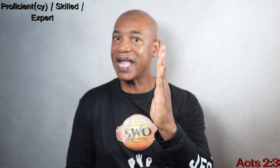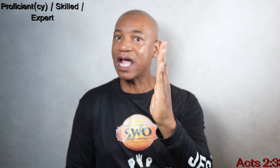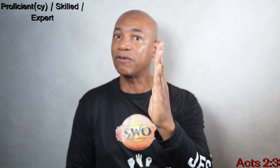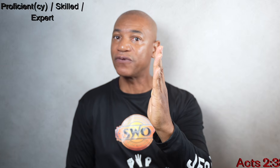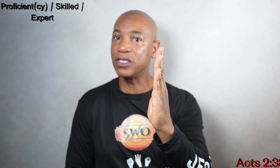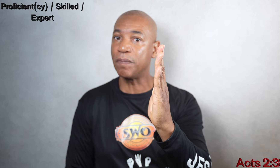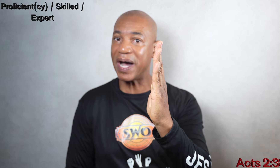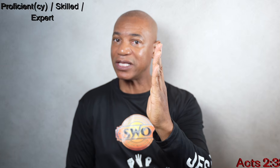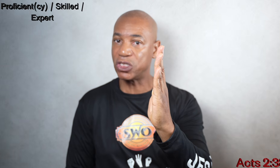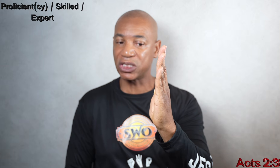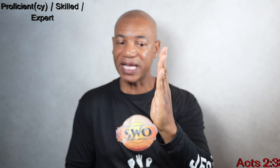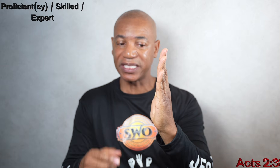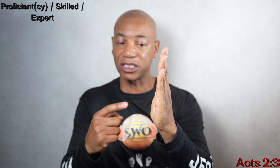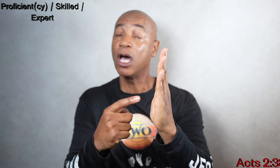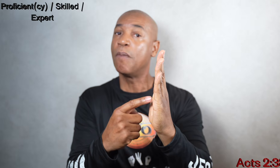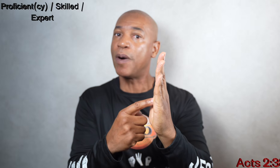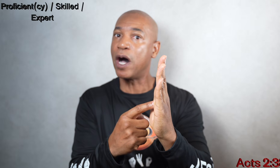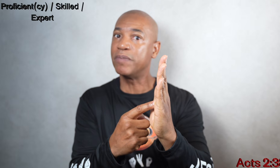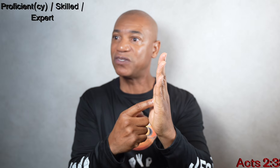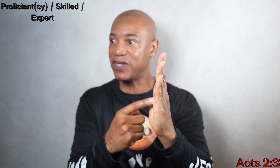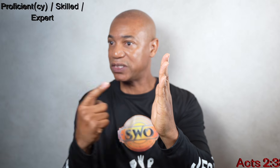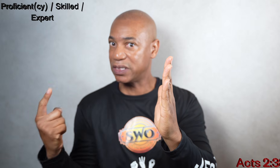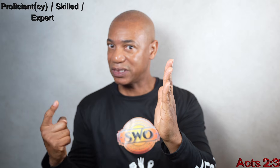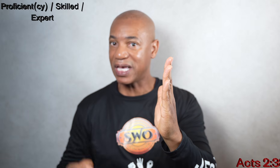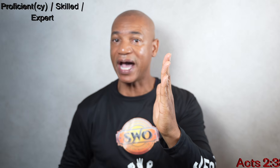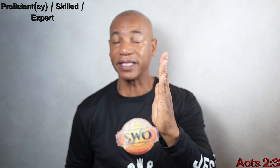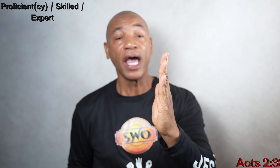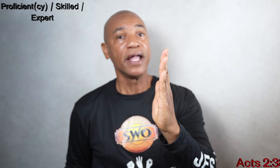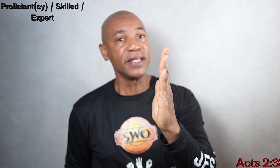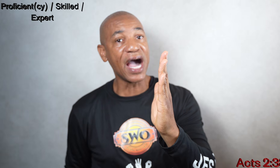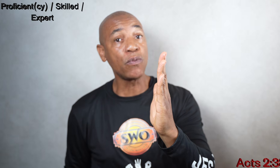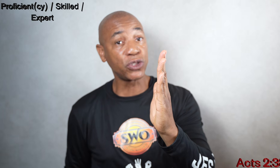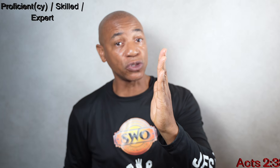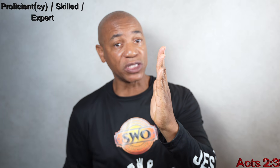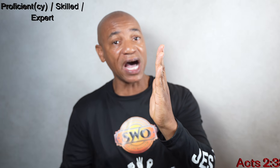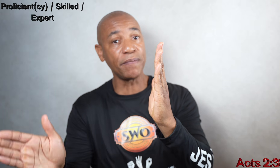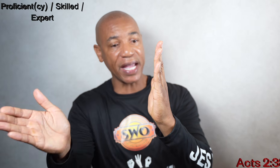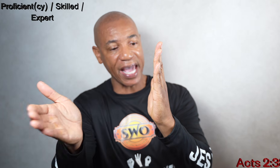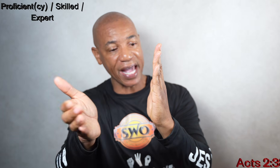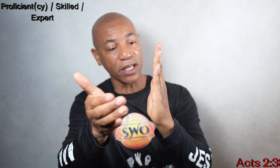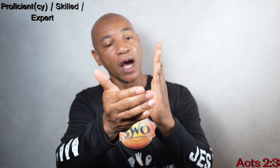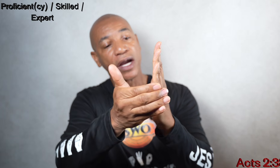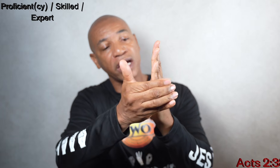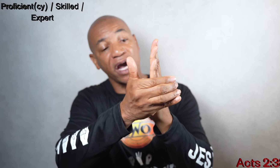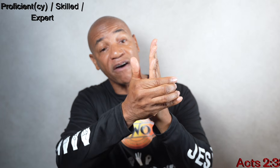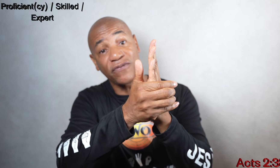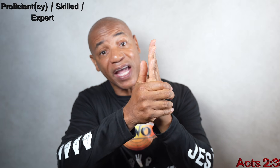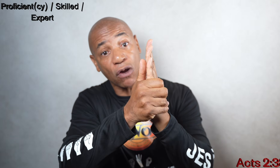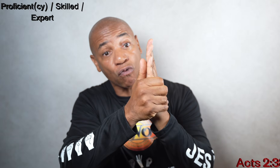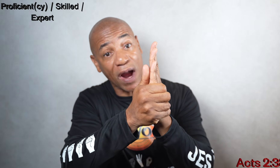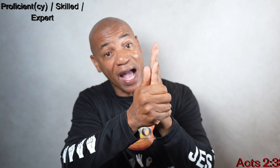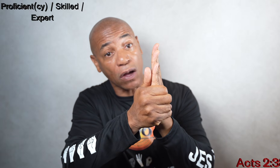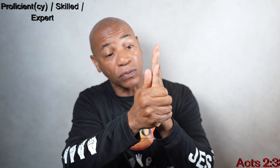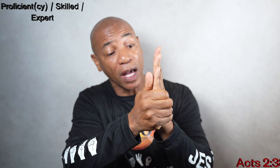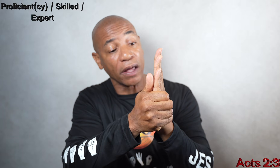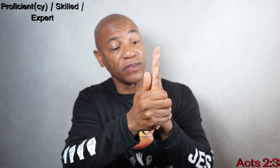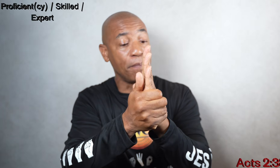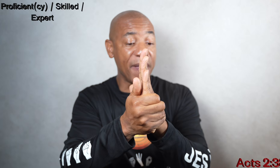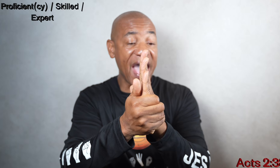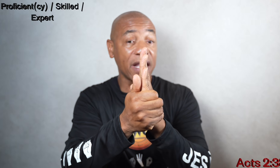out in front of the body just like this, palm is facing the side. Now with your dominant hand, cuff that around the back of